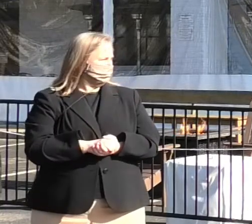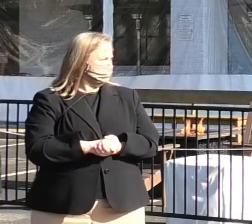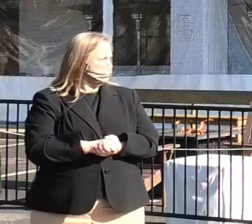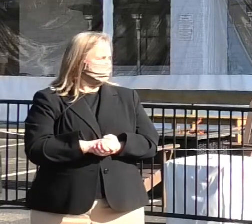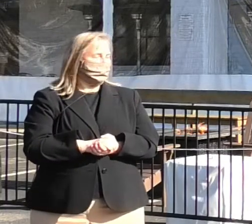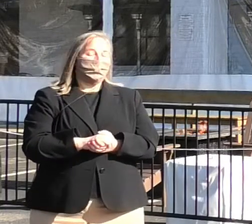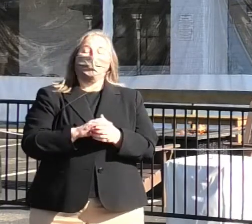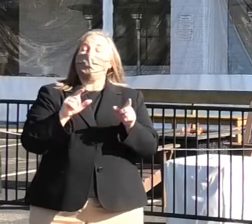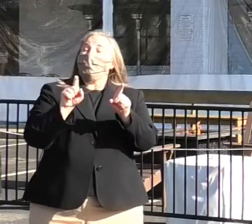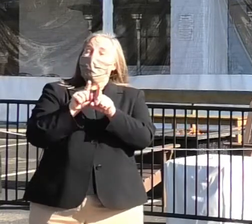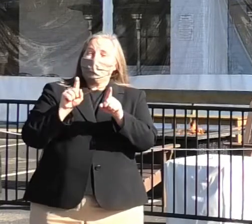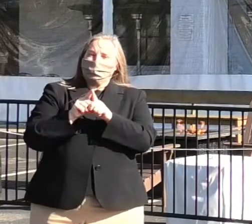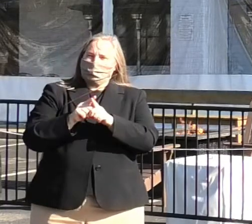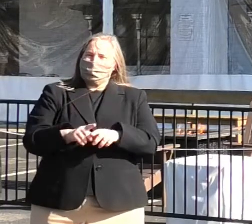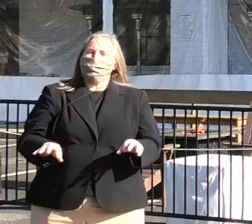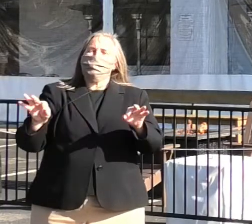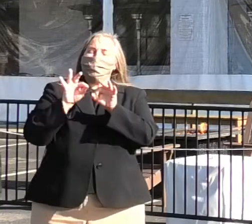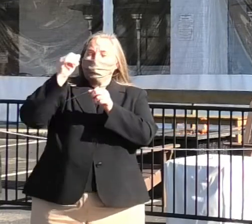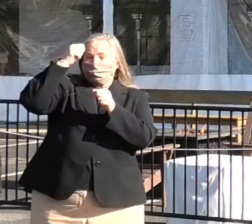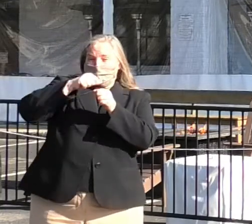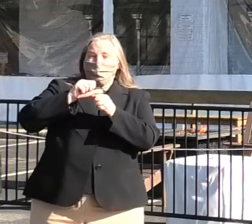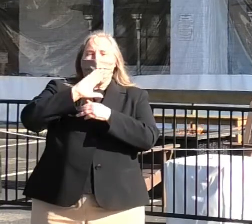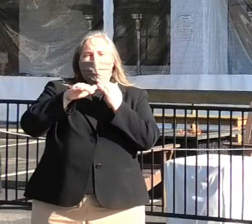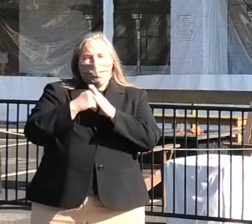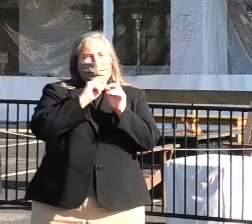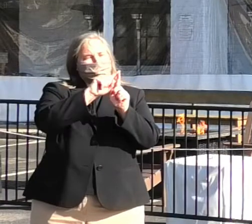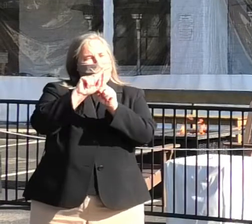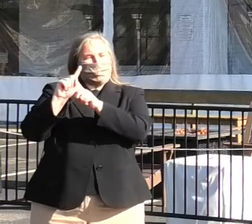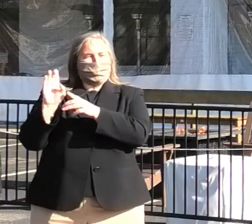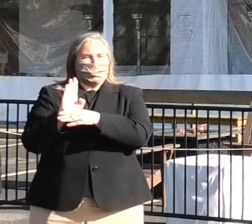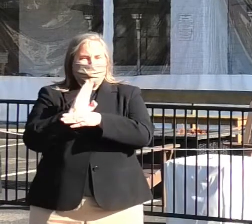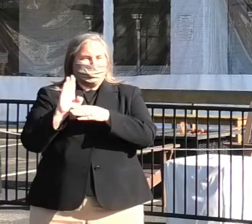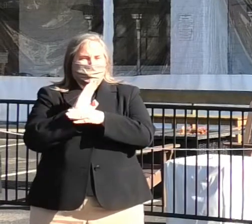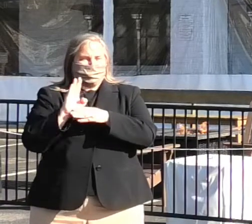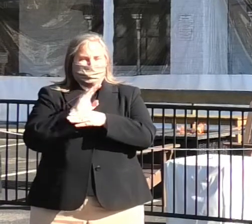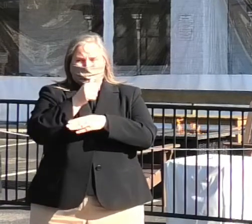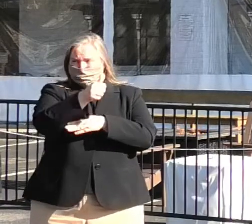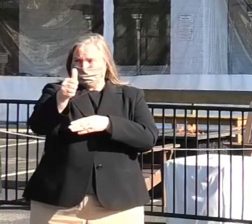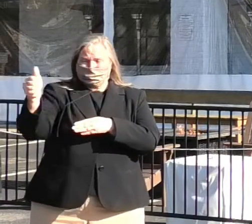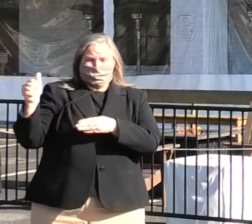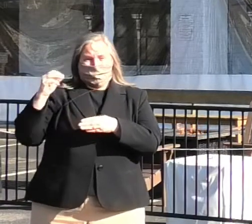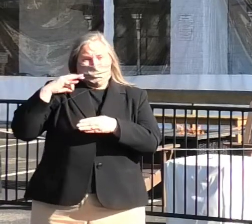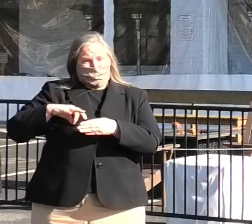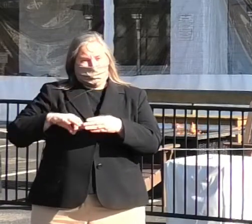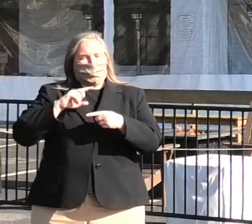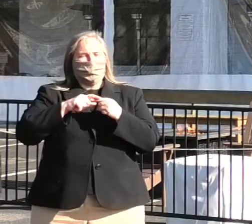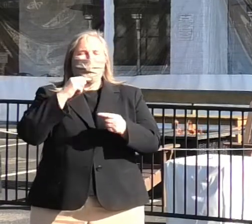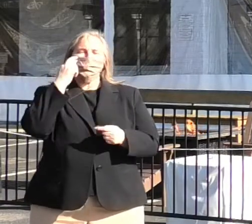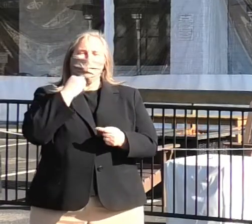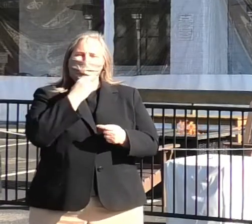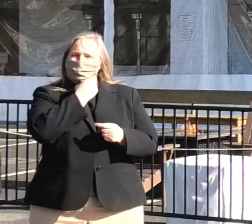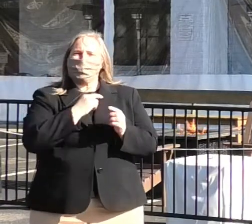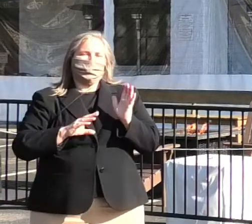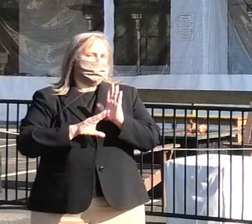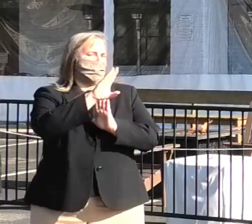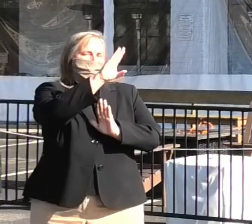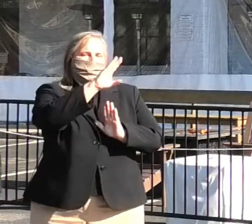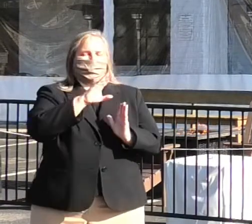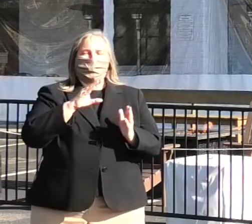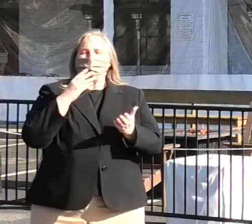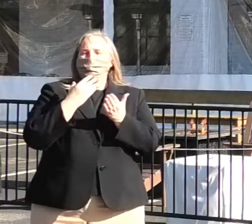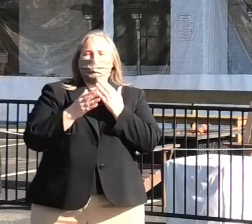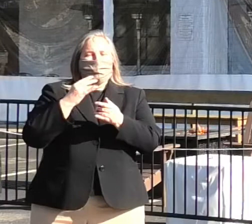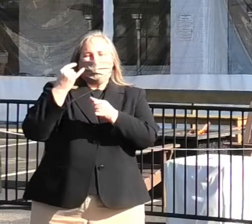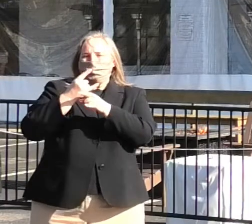It's also important to remember all of the different businesses that benefit when restaurants are thriving, whether they be